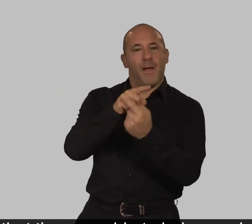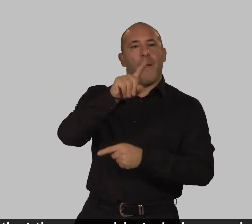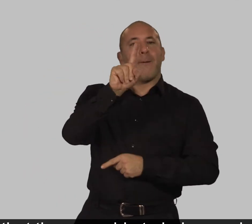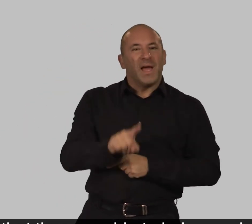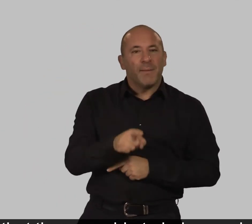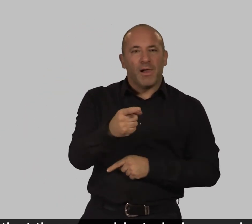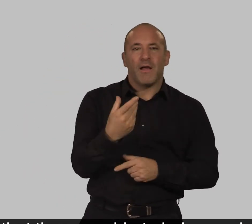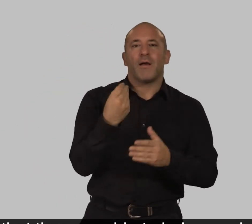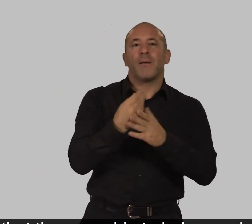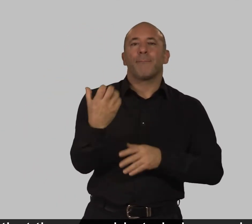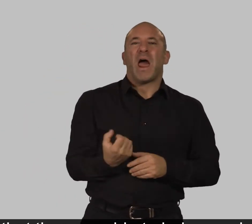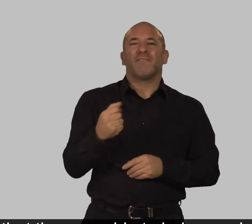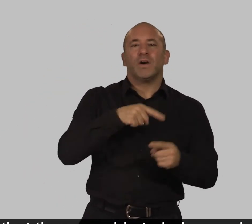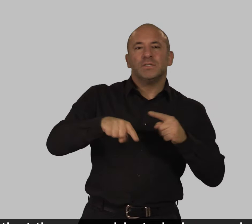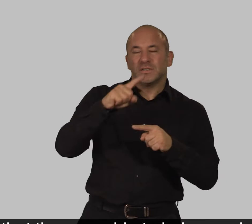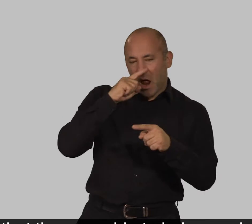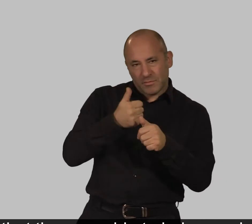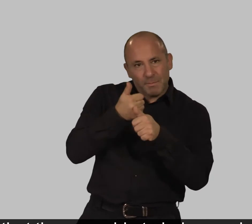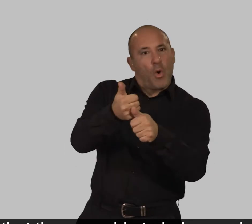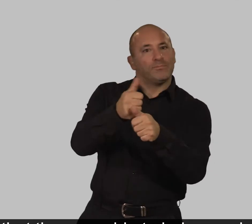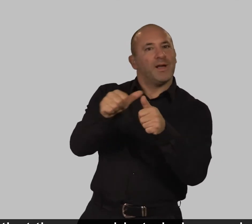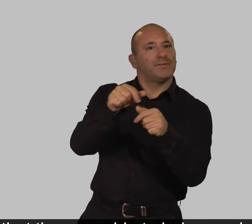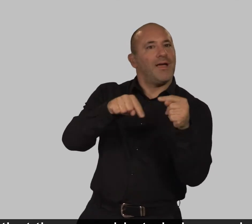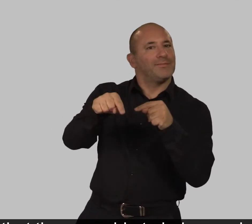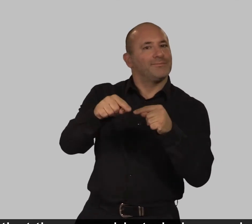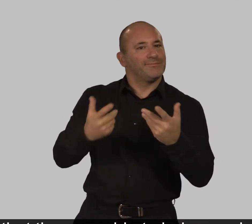claiming benefits as much as possible.